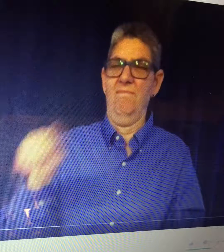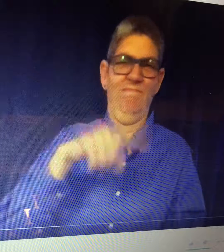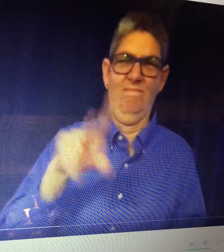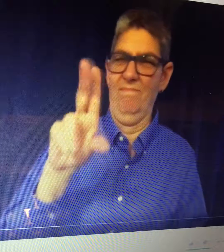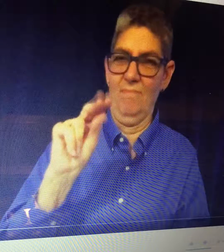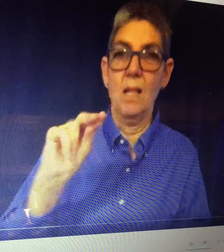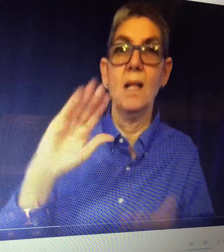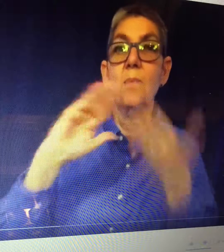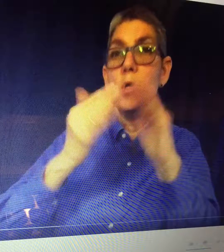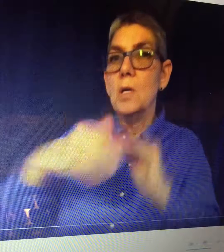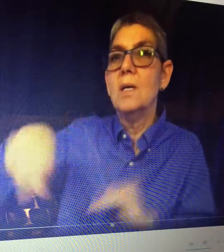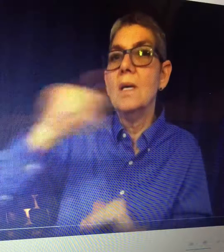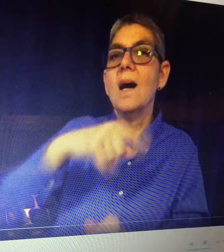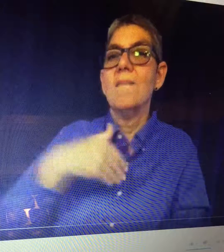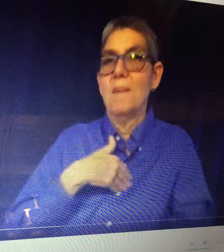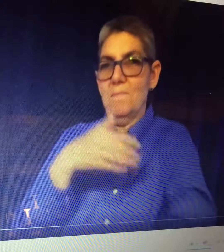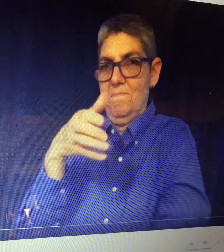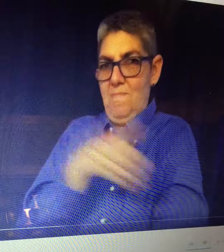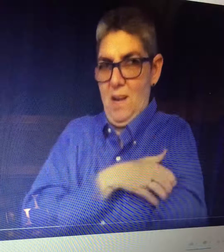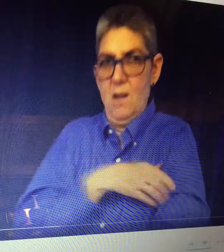There is power within this community.